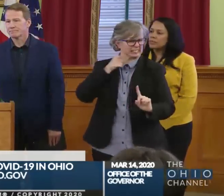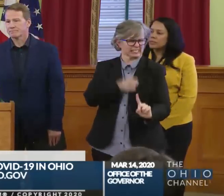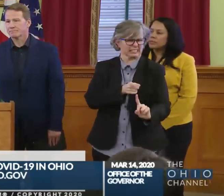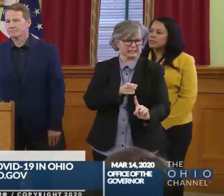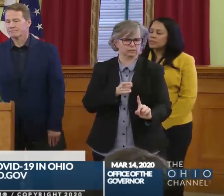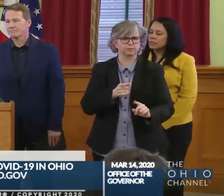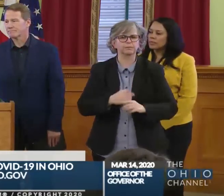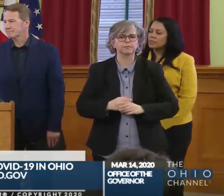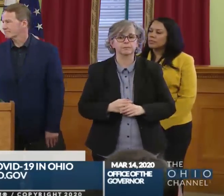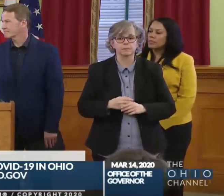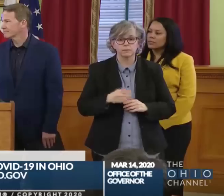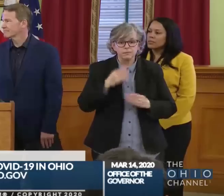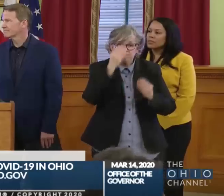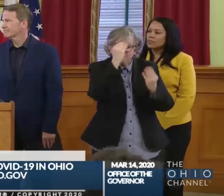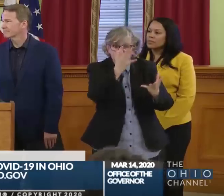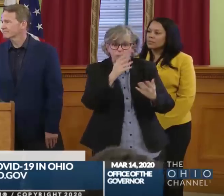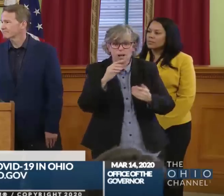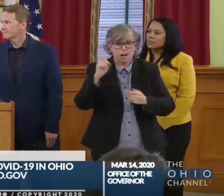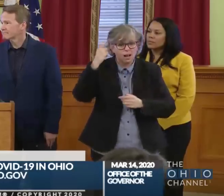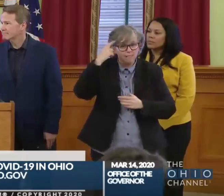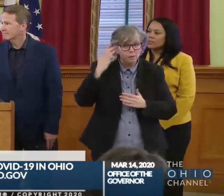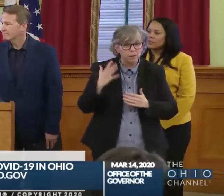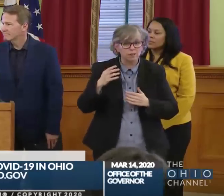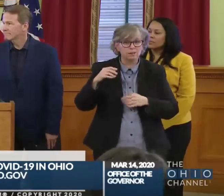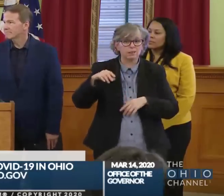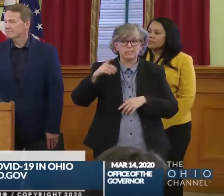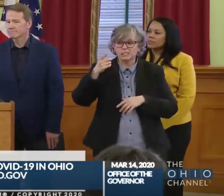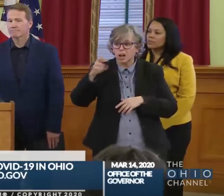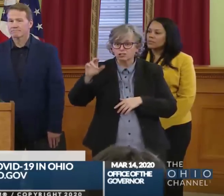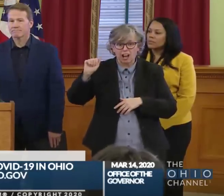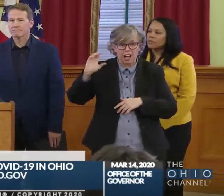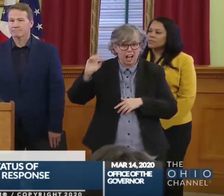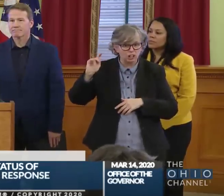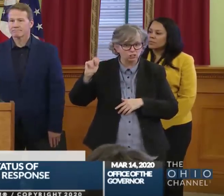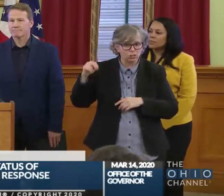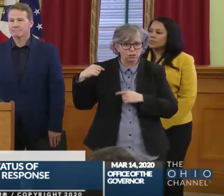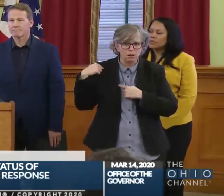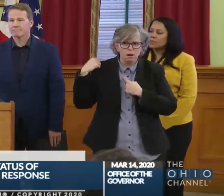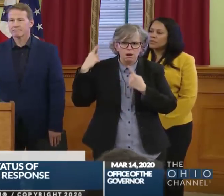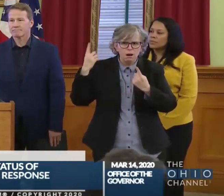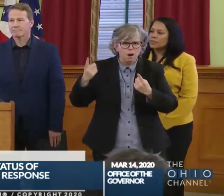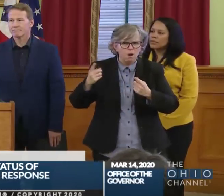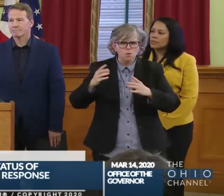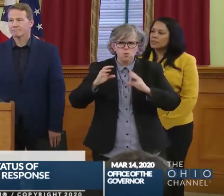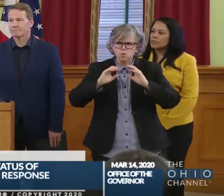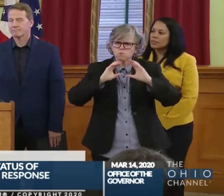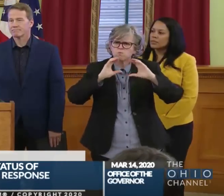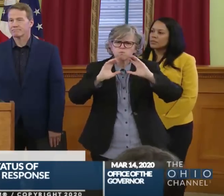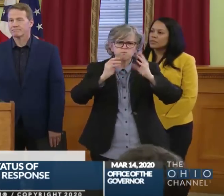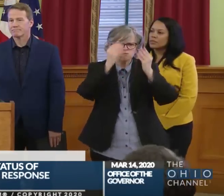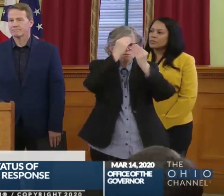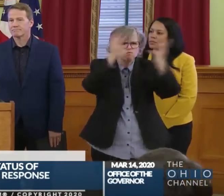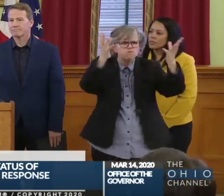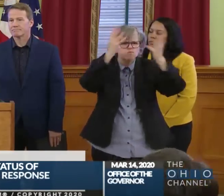Dr. Acton have communicated so ably over the past several weeks, these are really trying times for all of